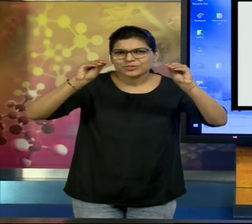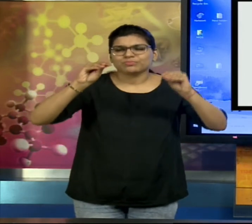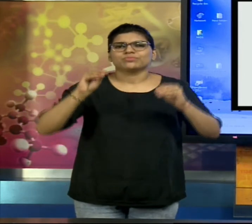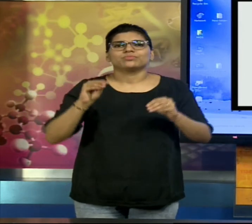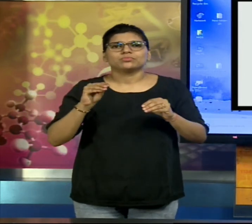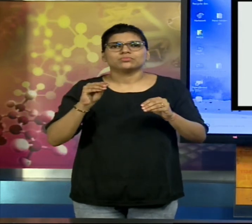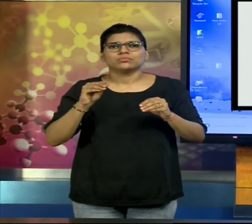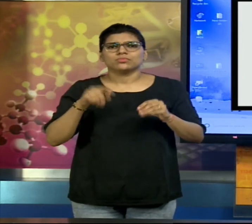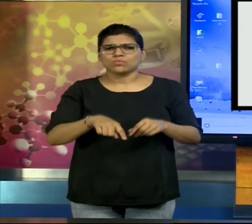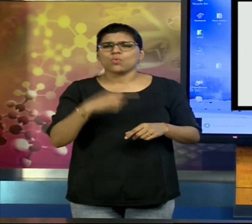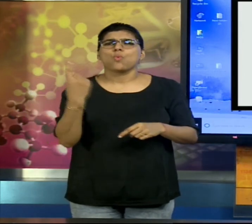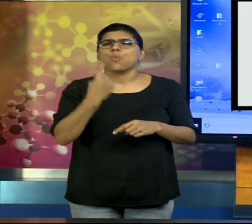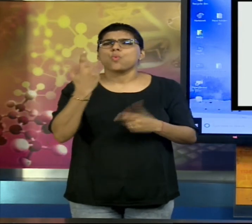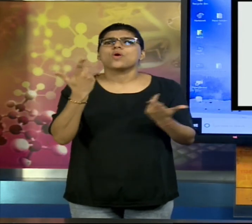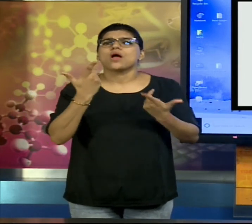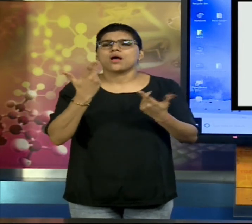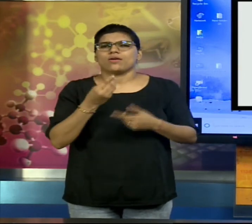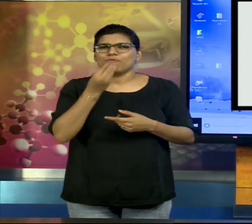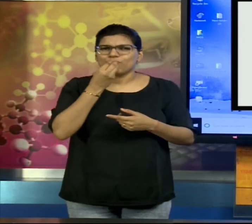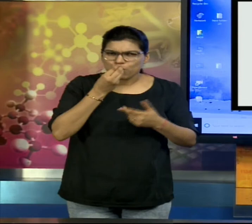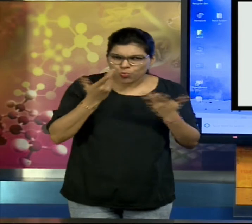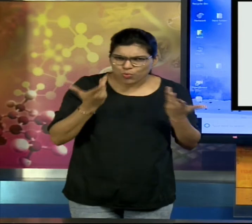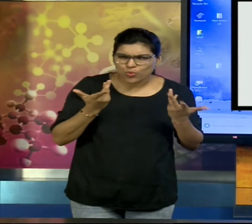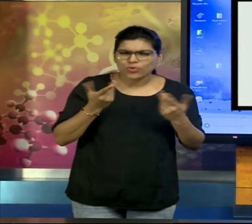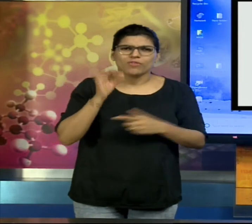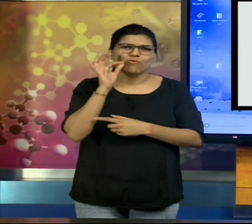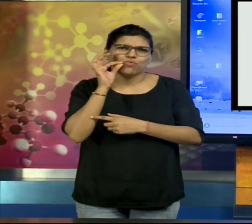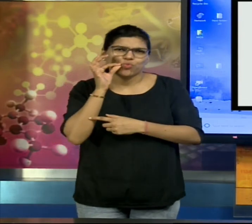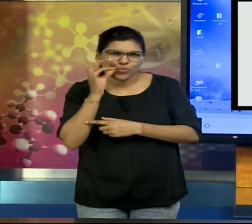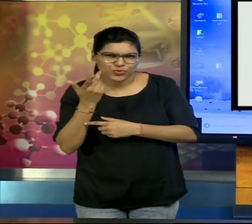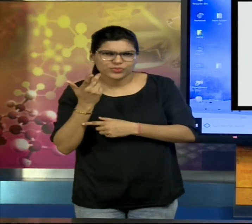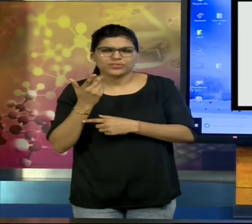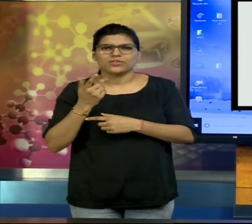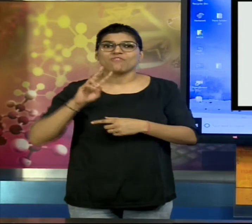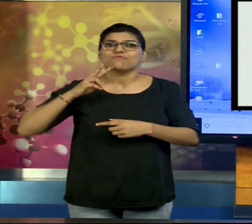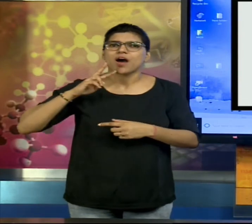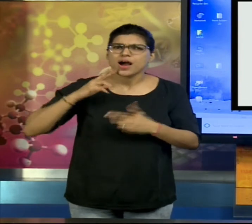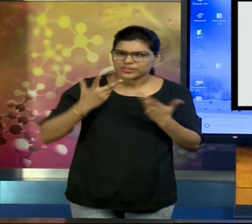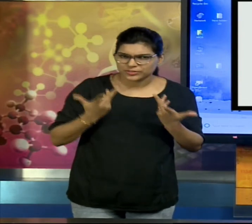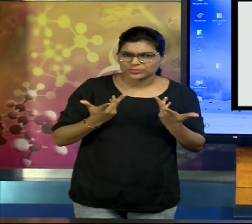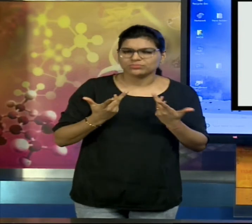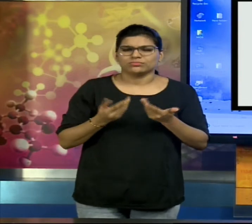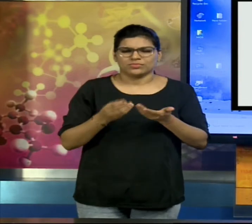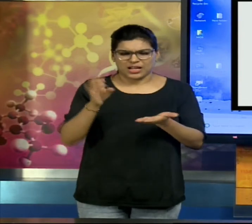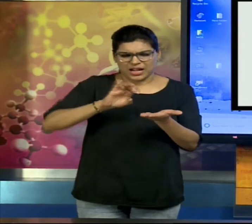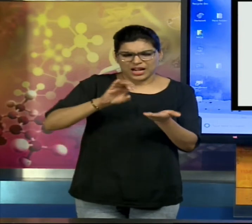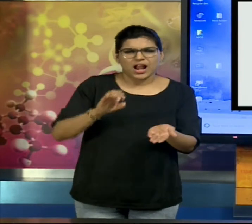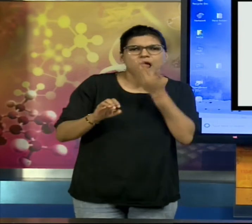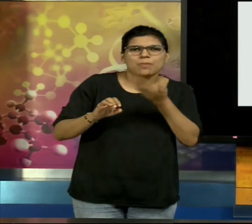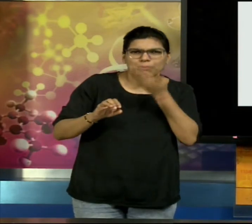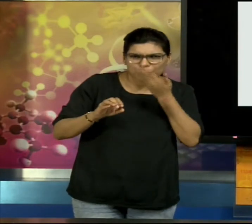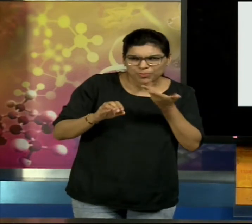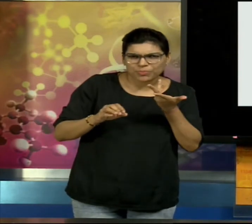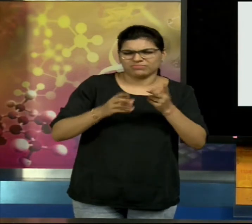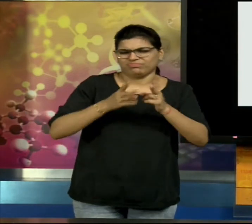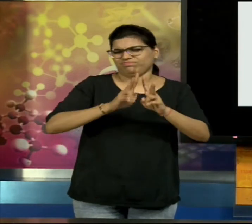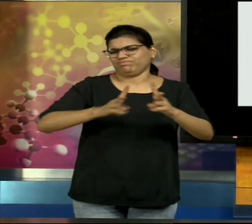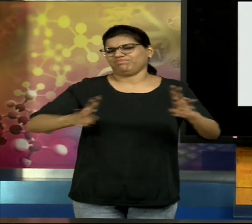real situation, different kinds of fruits or vegetable sellers or